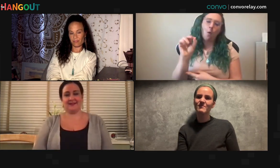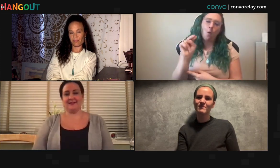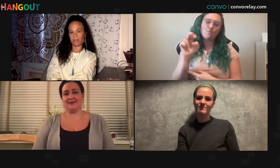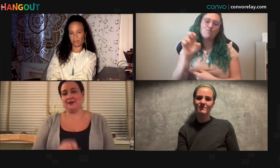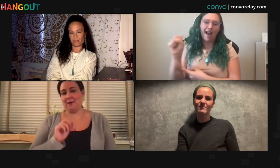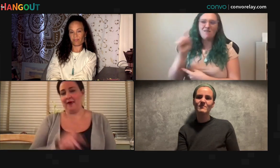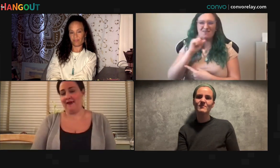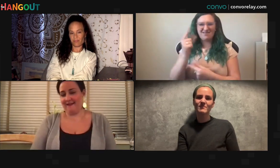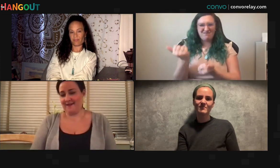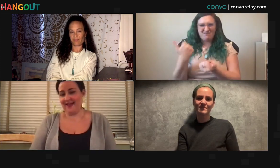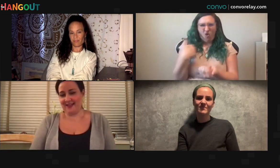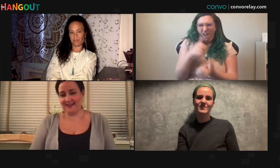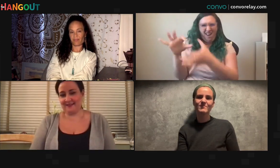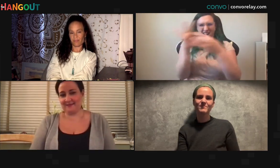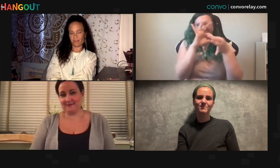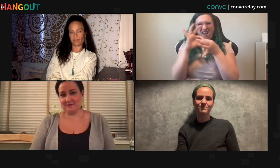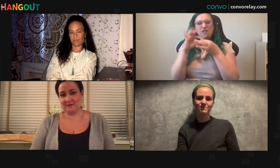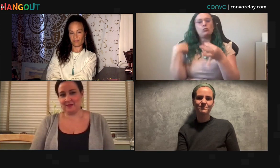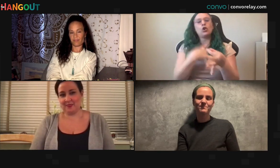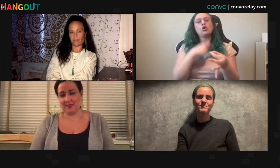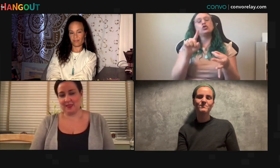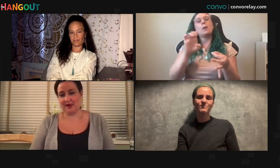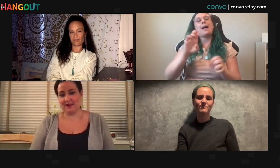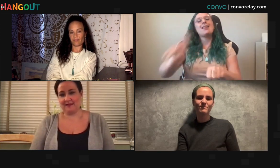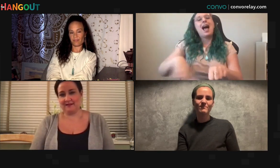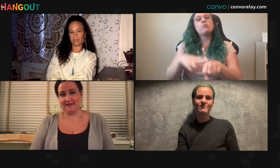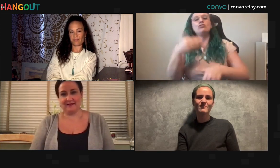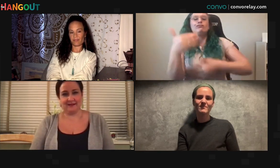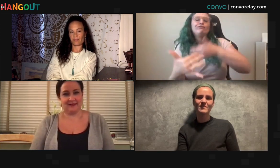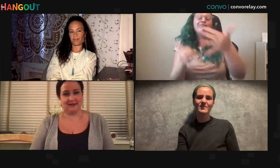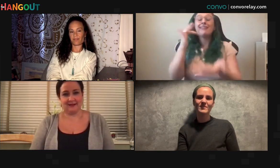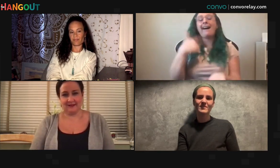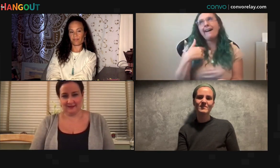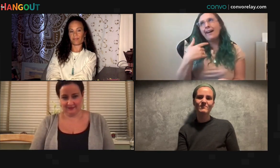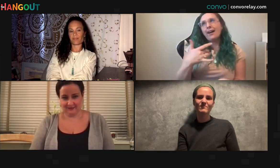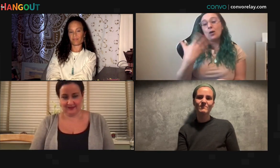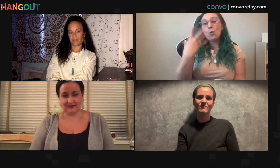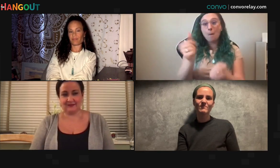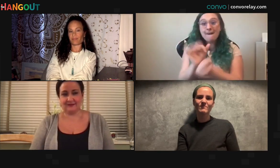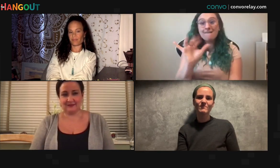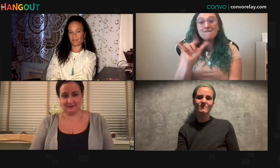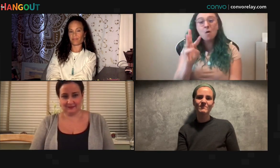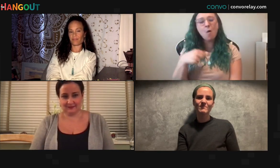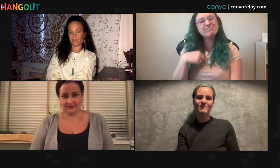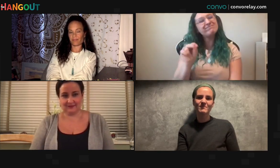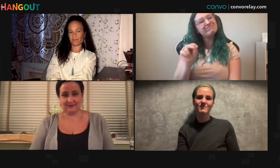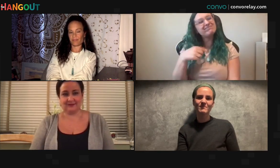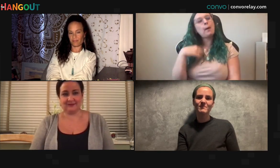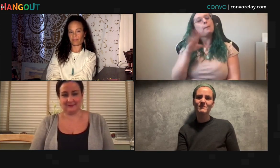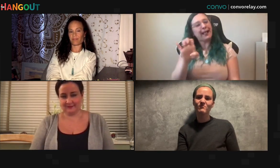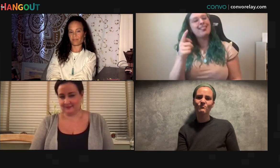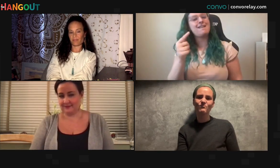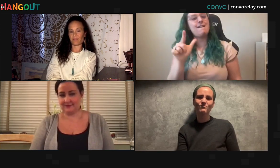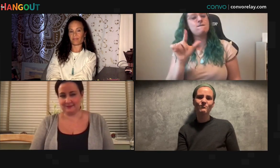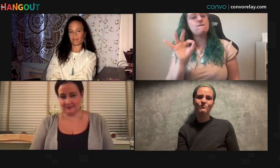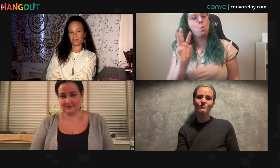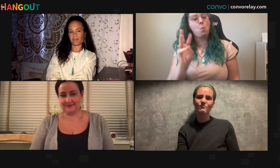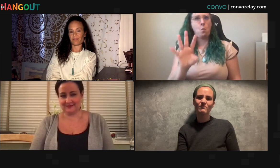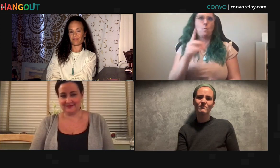there in nature. There's that law of oneness where we're all interconnected, and there's a natural flow to what's out there. So